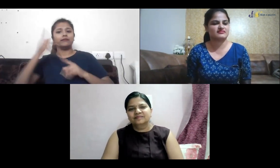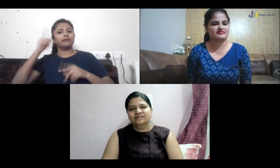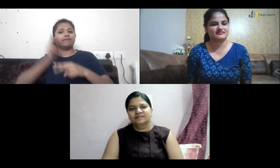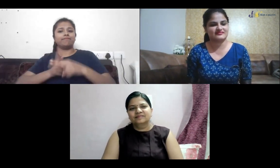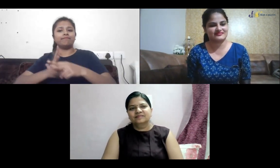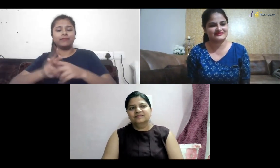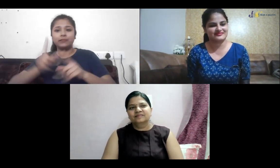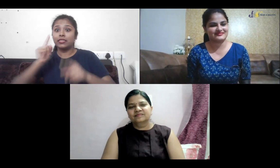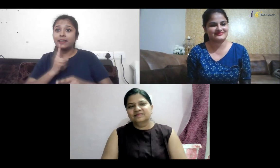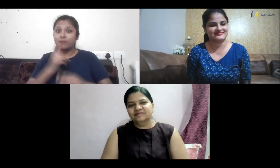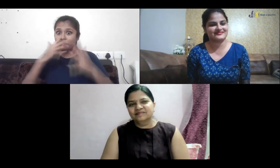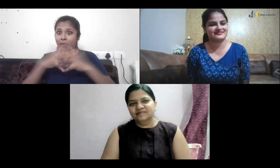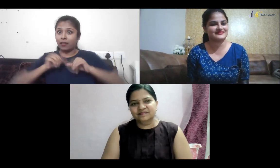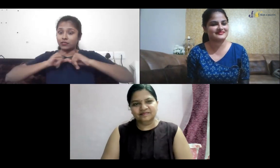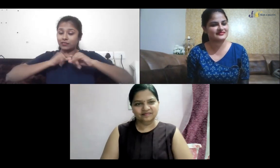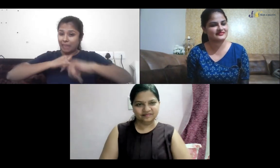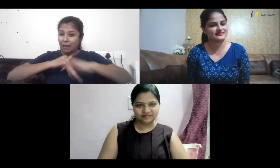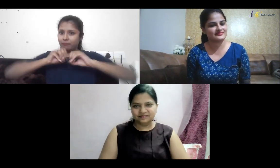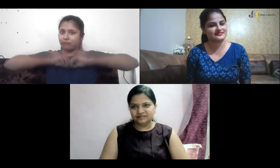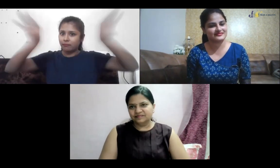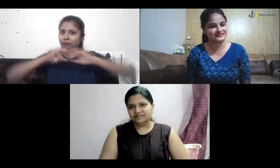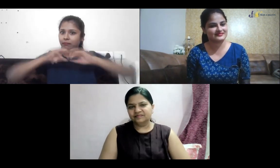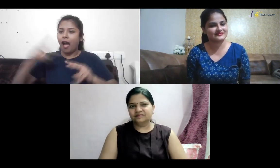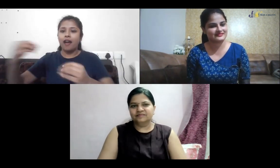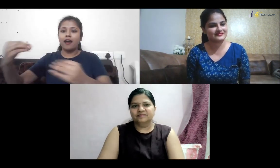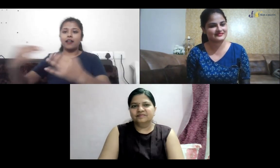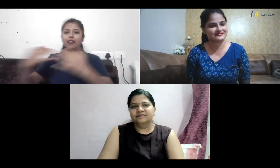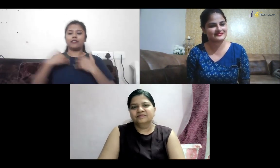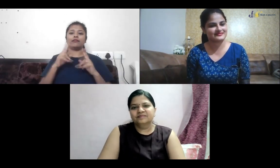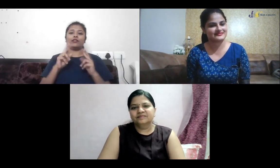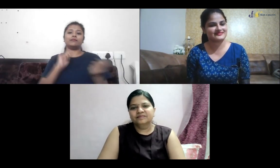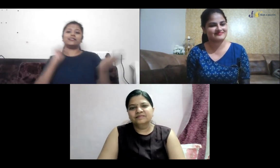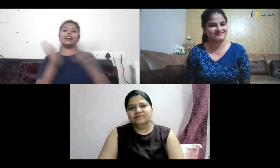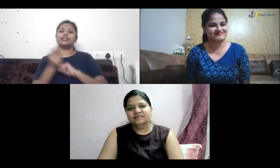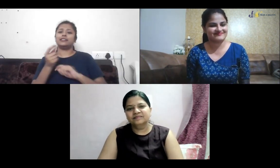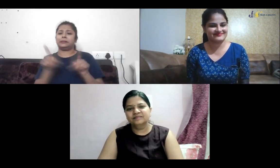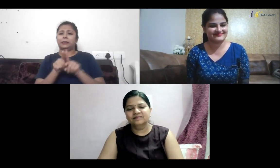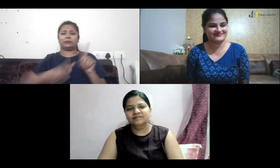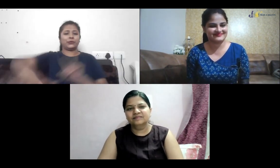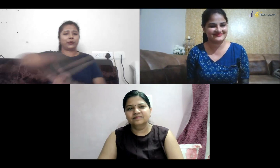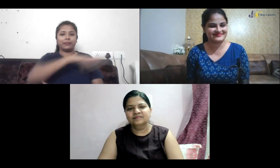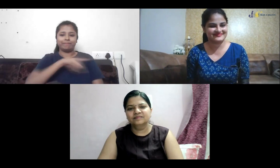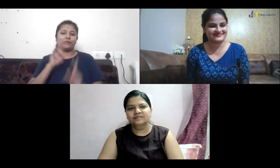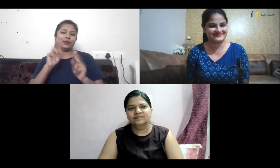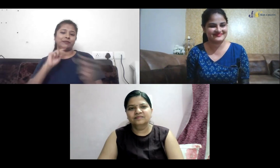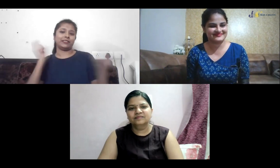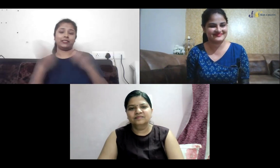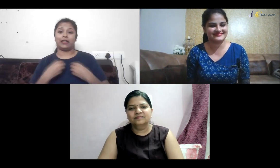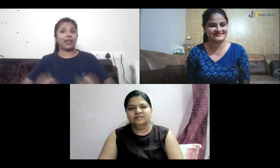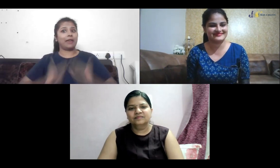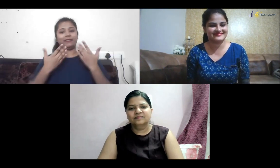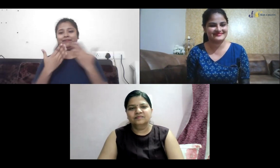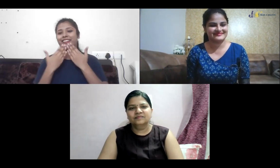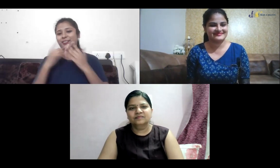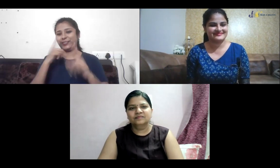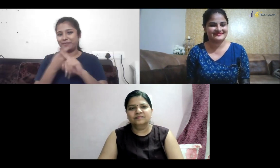seen earlier there was no awareness. People were just restricting themselves, and now we can see there are lots of awareness, and we are learning, and also in